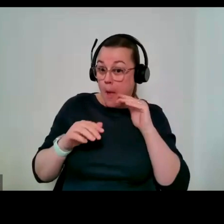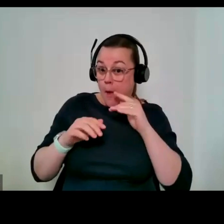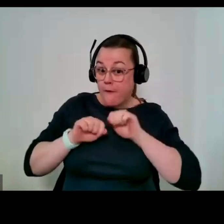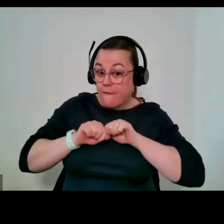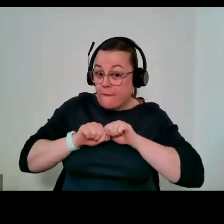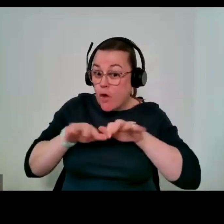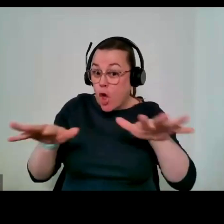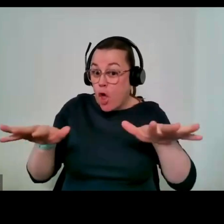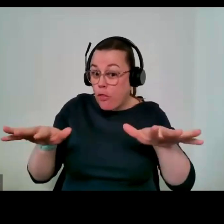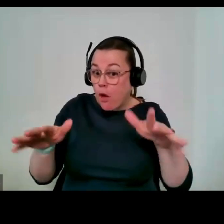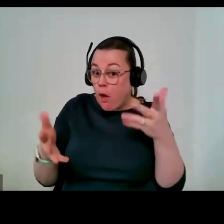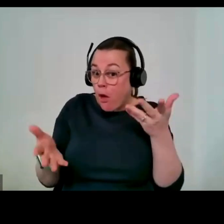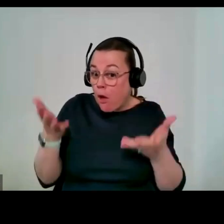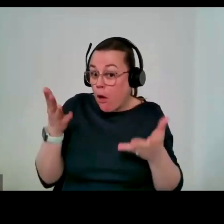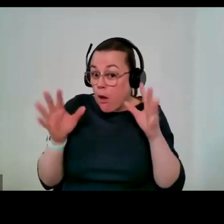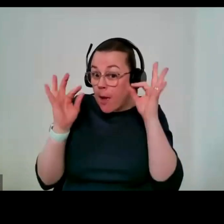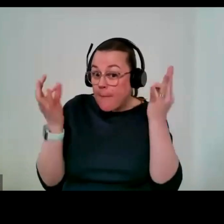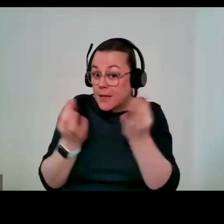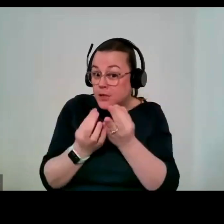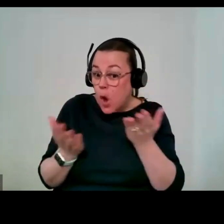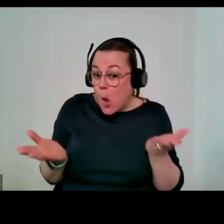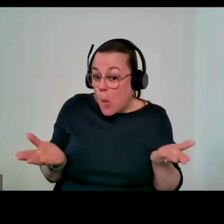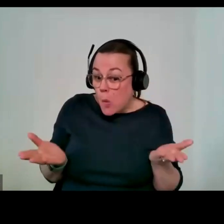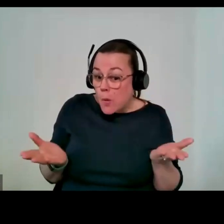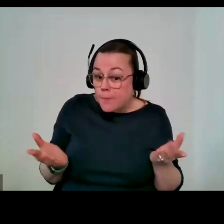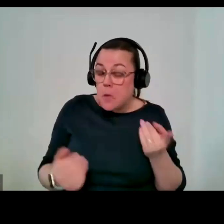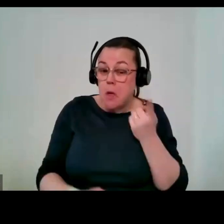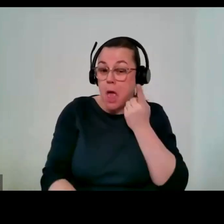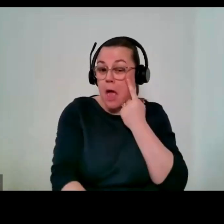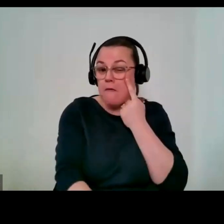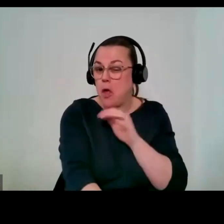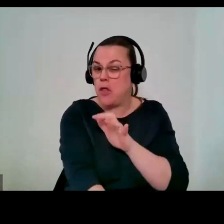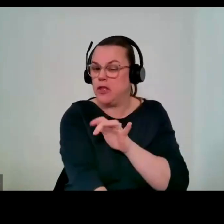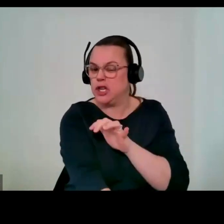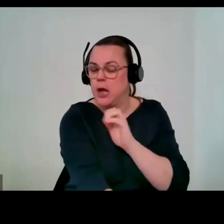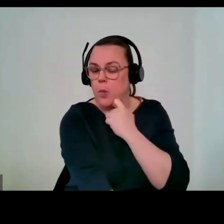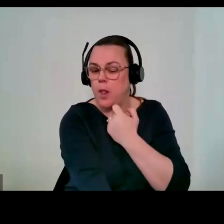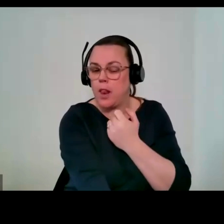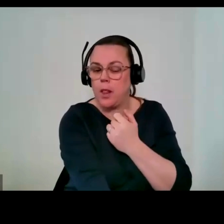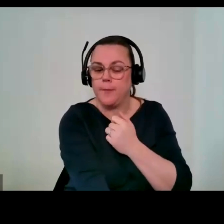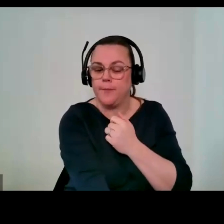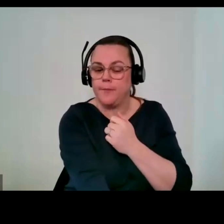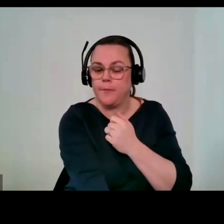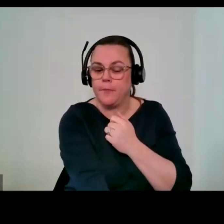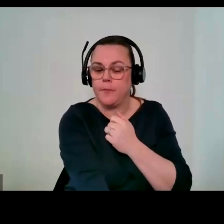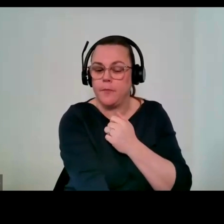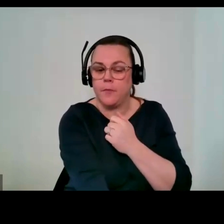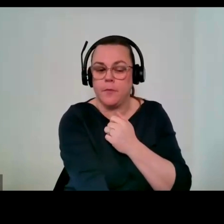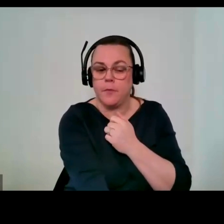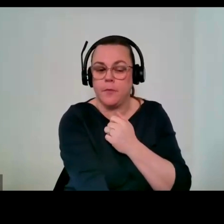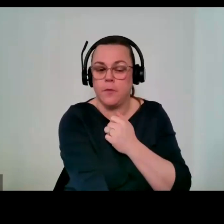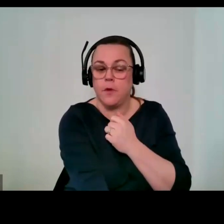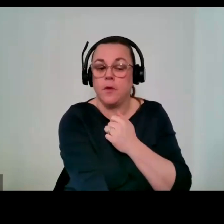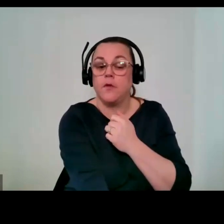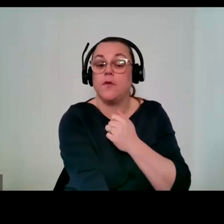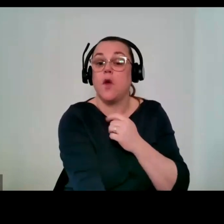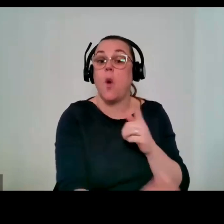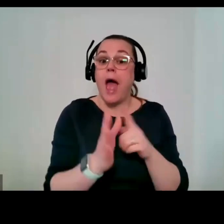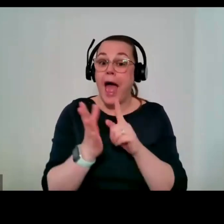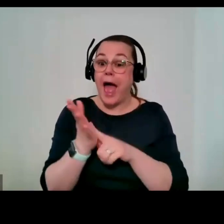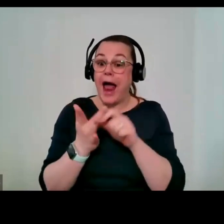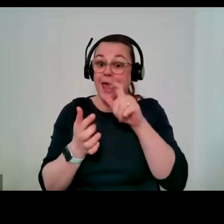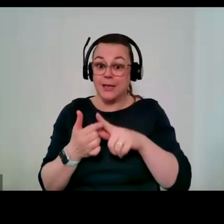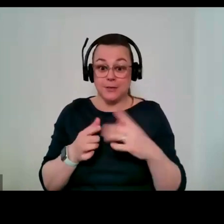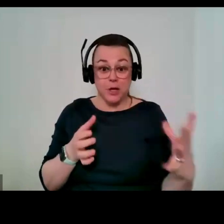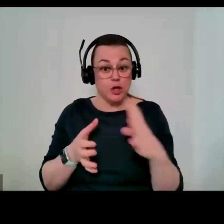year. Let's have a little look at the chat. So we've got Alice joining from Bristol. I'm in Bristol as well.